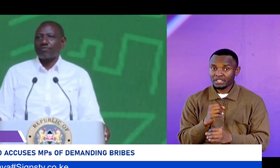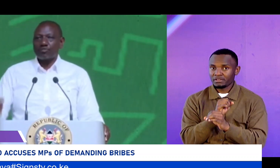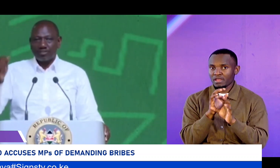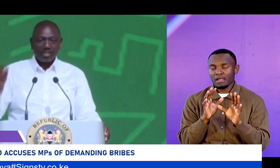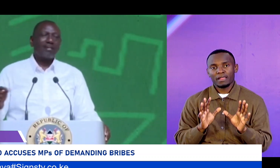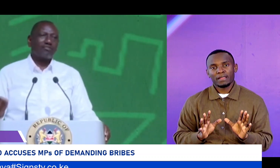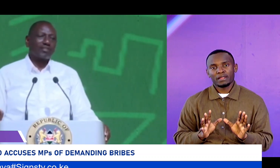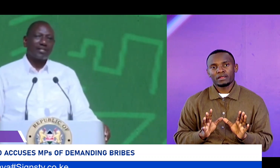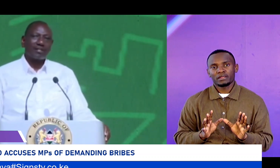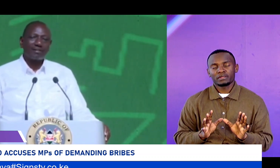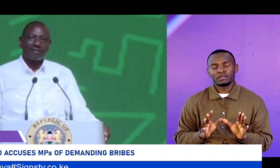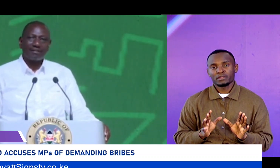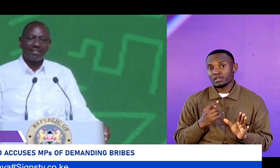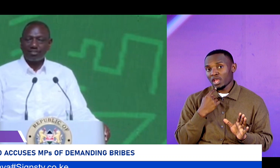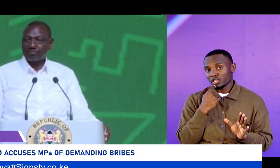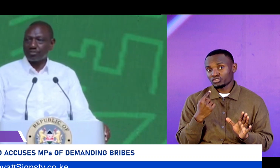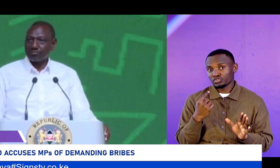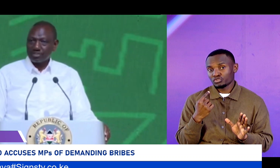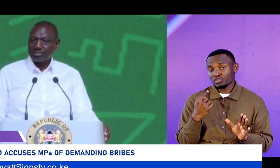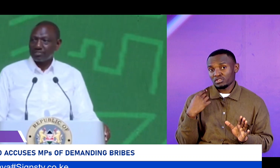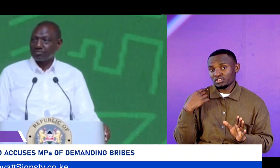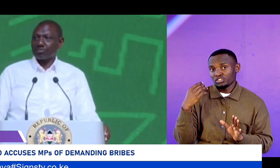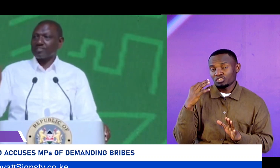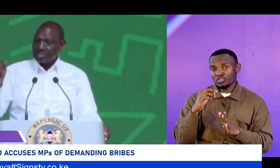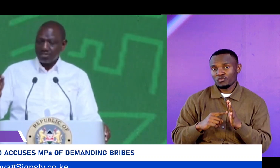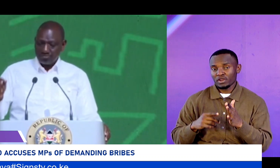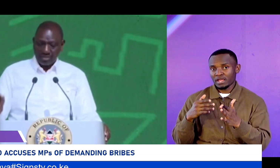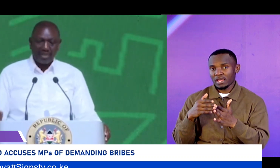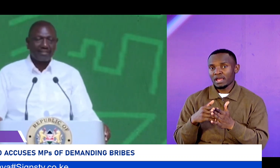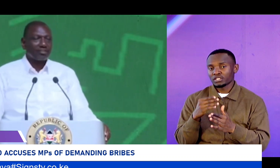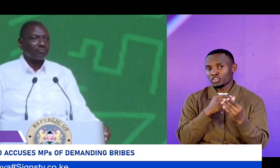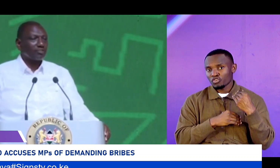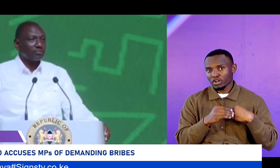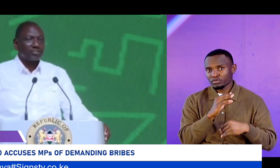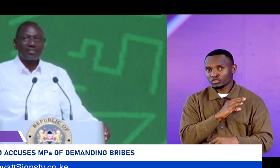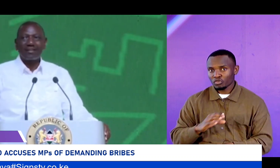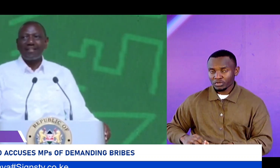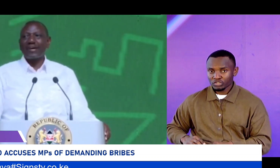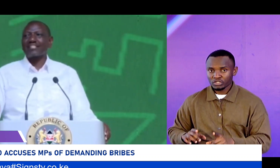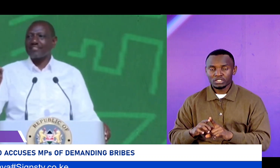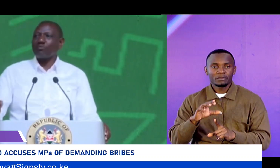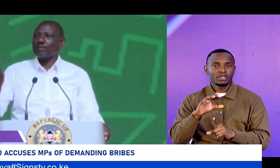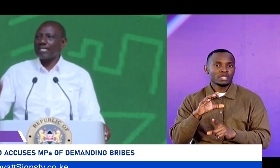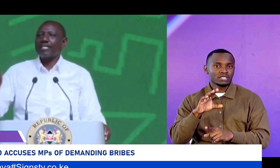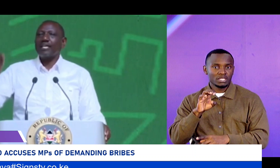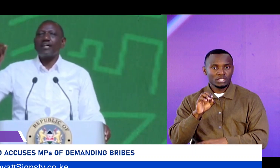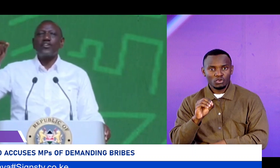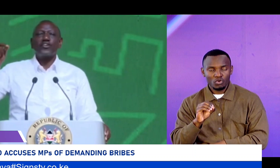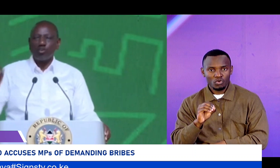to the chair of the Anti-Corruption Commission, to the CEO of the Anti-Corruption Commission, that there will be